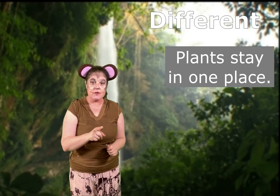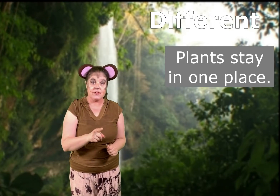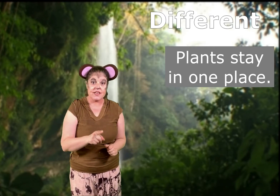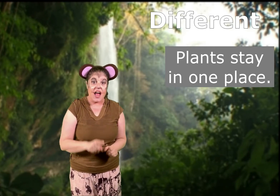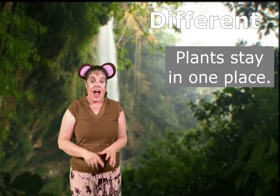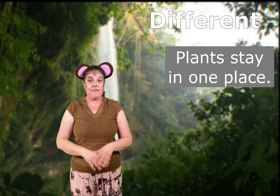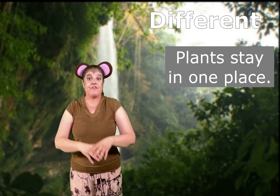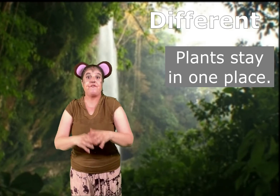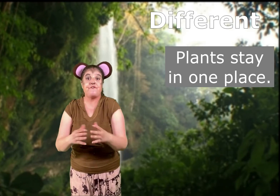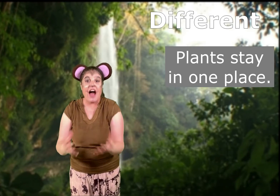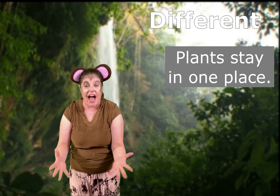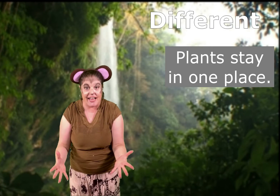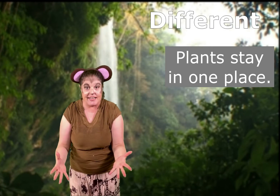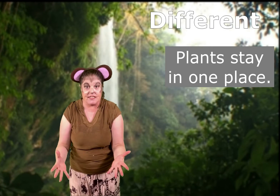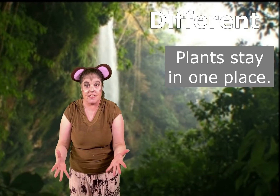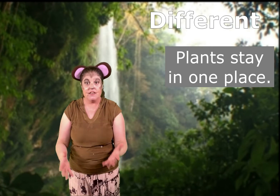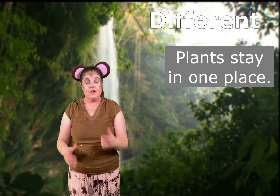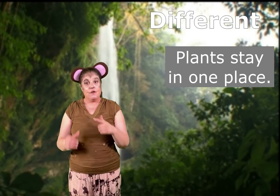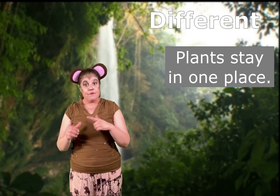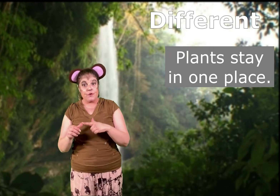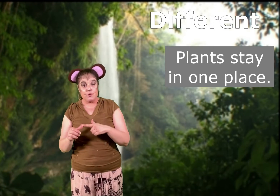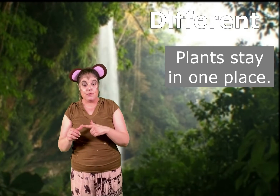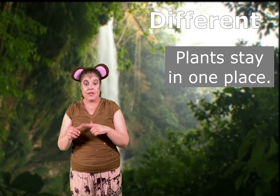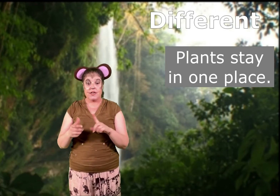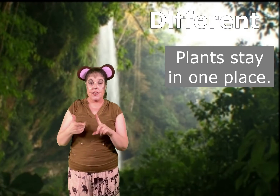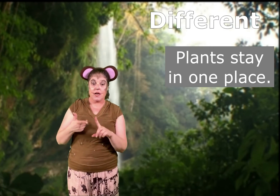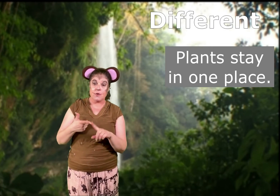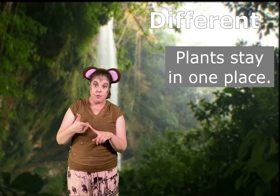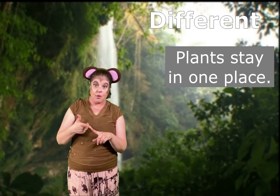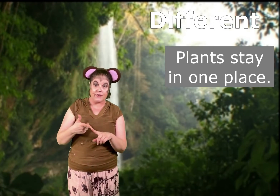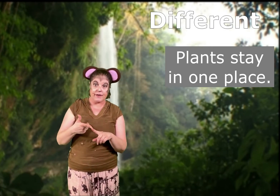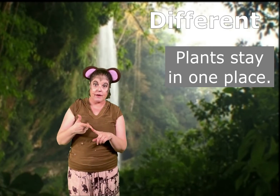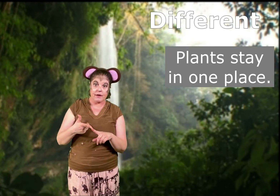Animals have to find food and water.